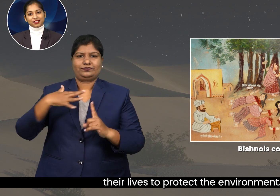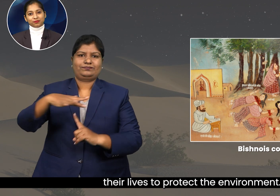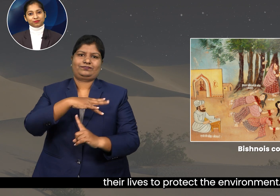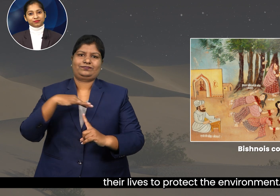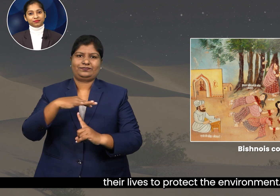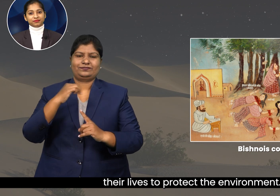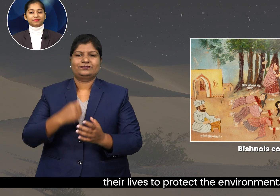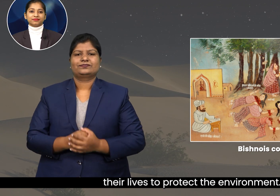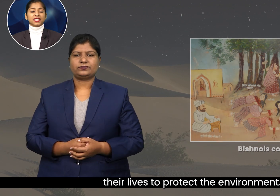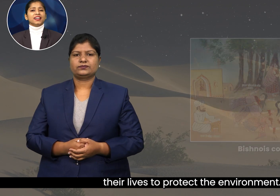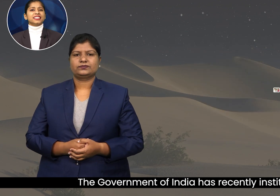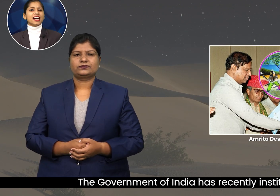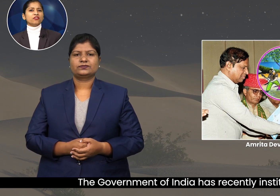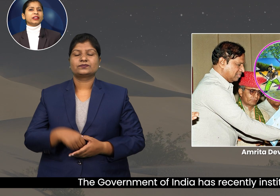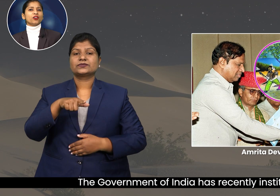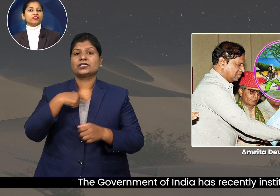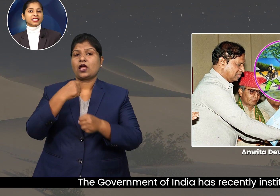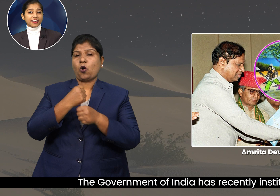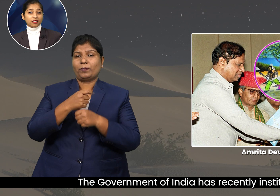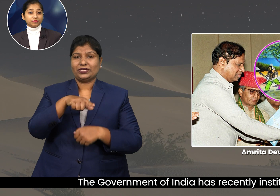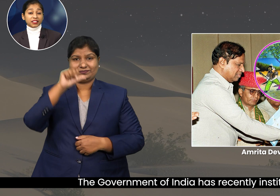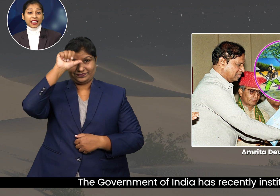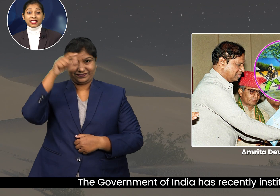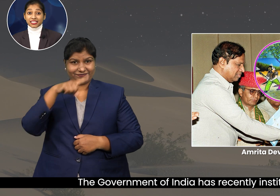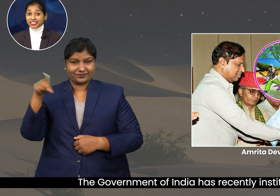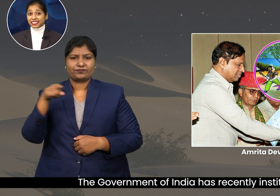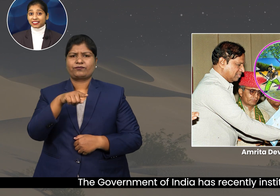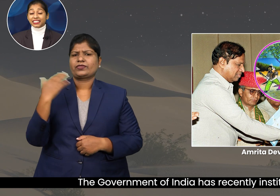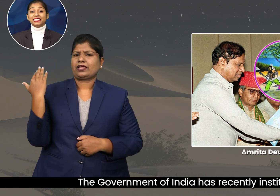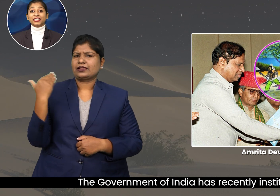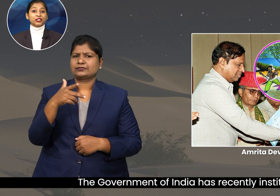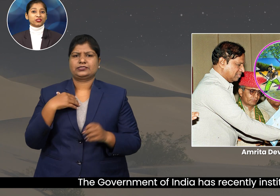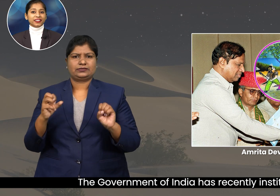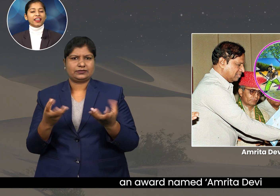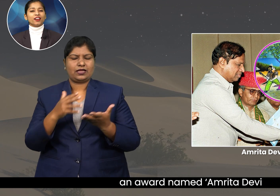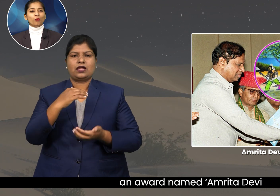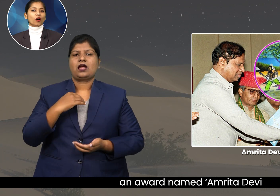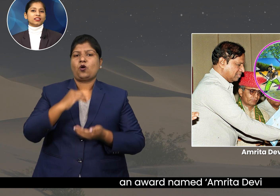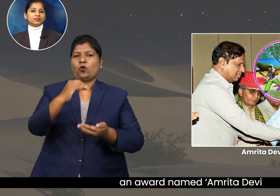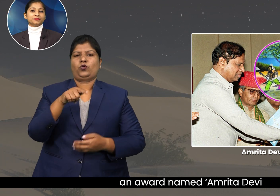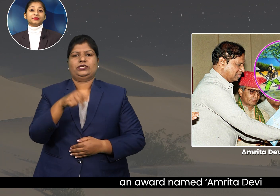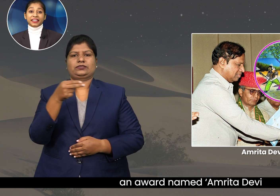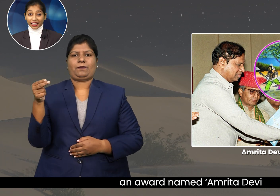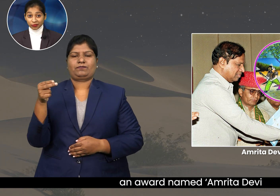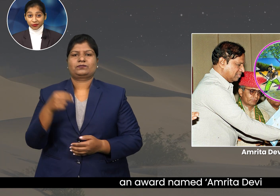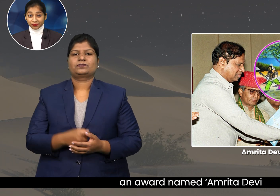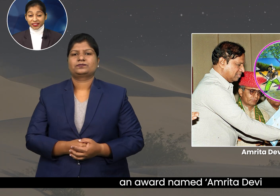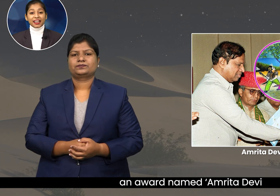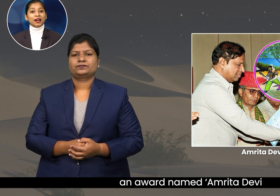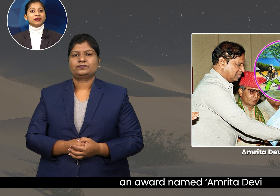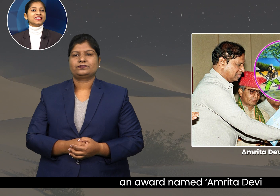environment. The Government of India has recently instituted an award